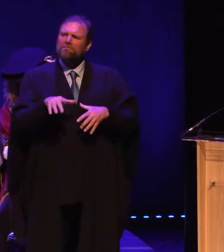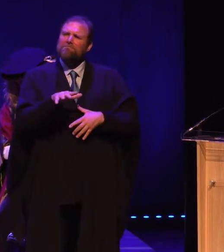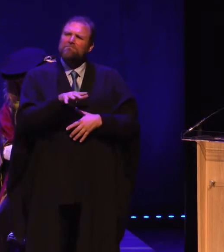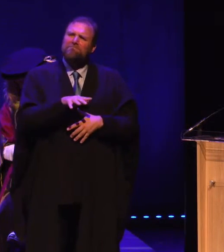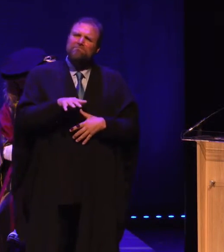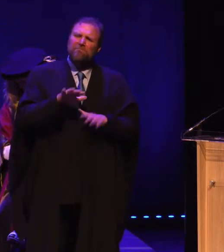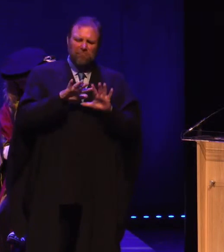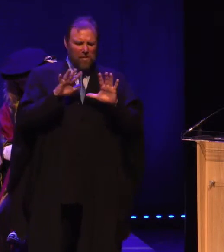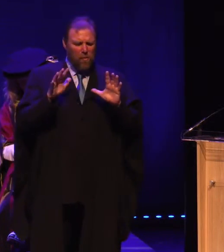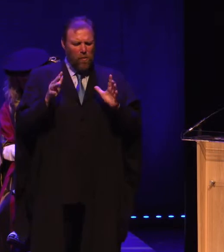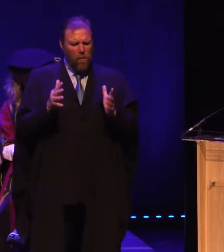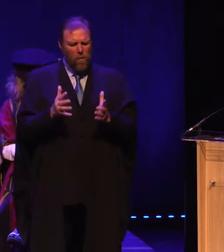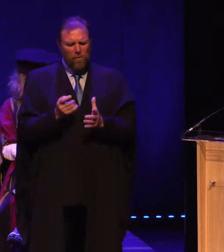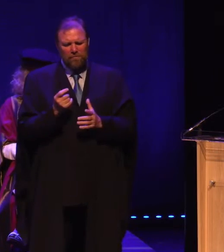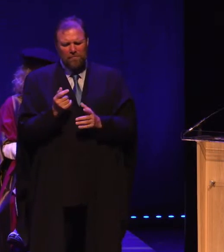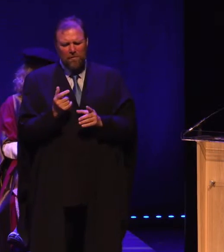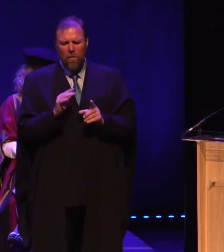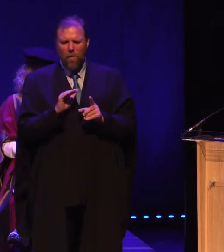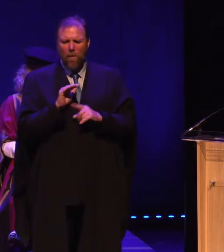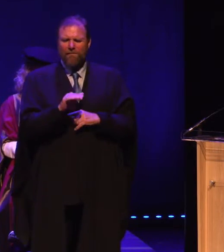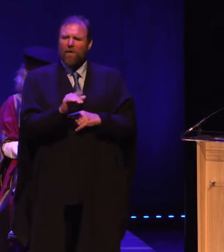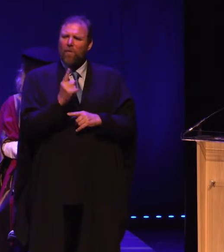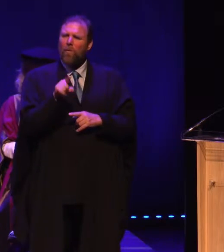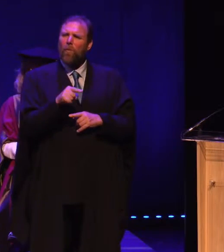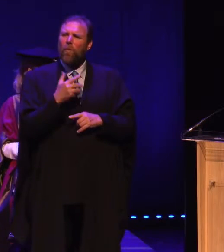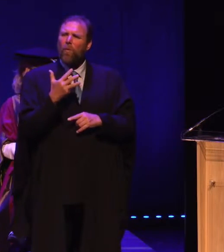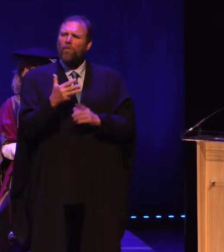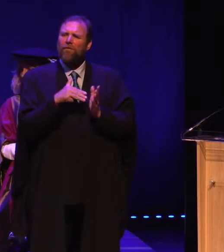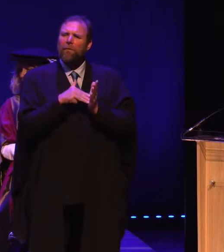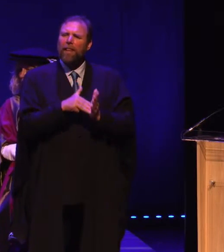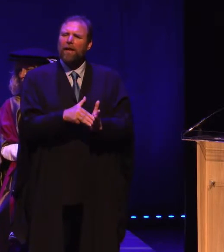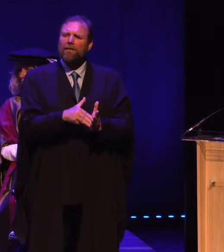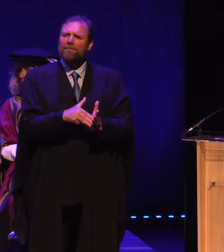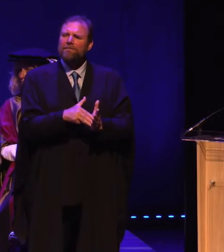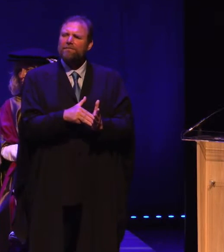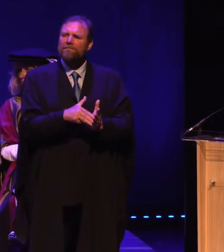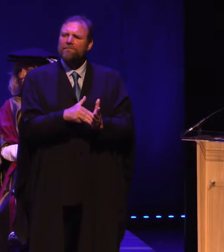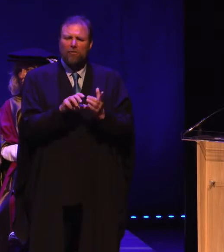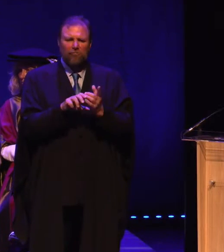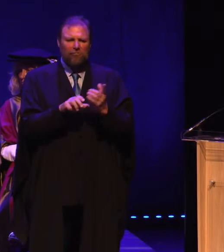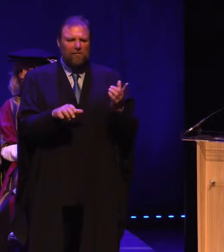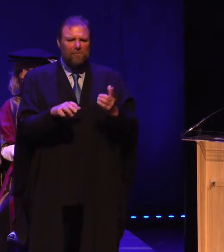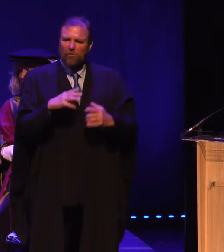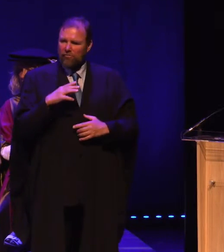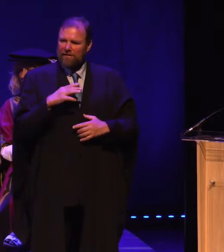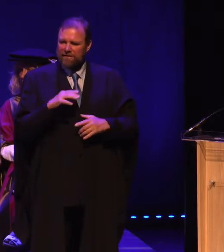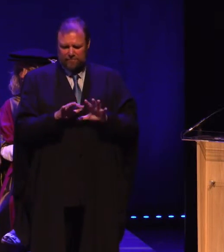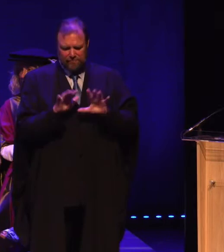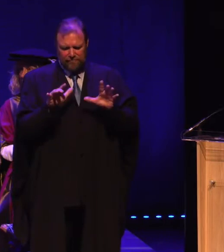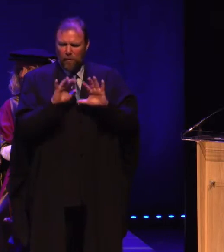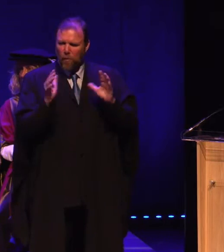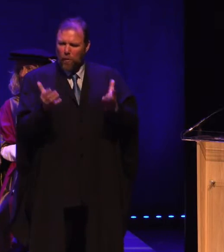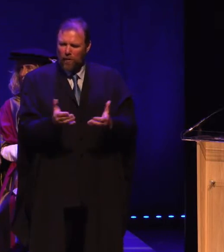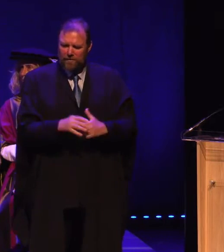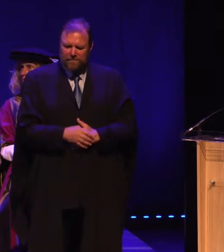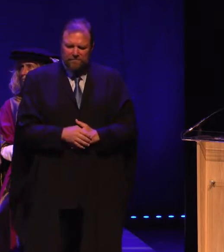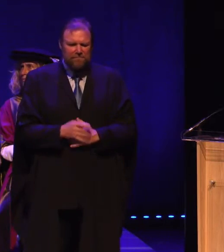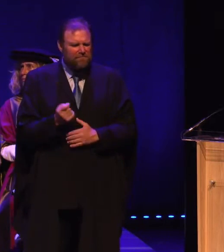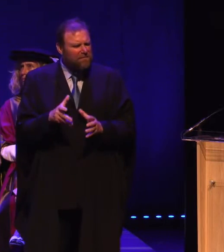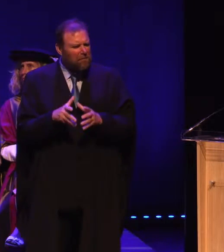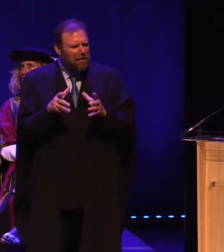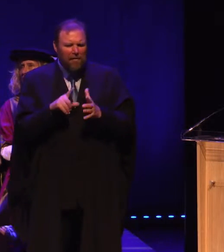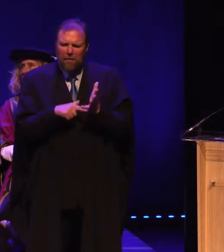got just over 250,000 graduates across the world, so you're joining a pretty big